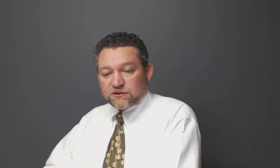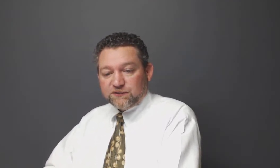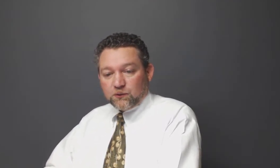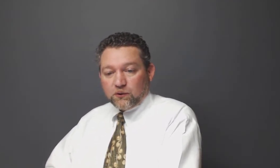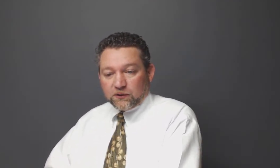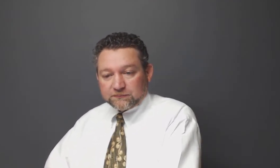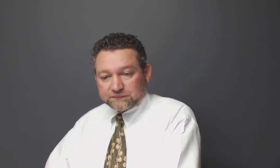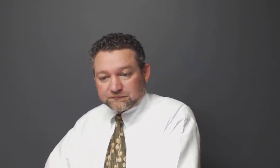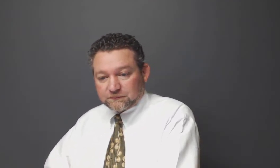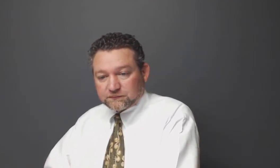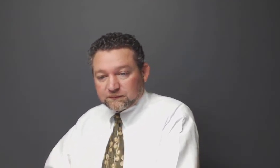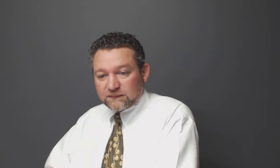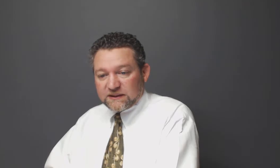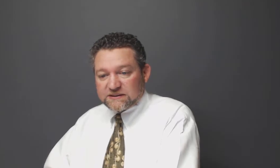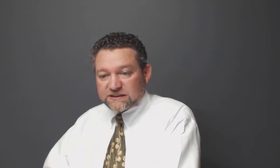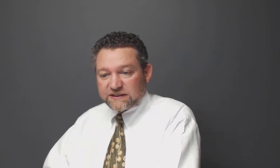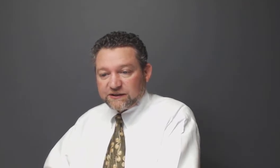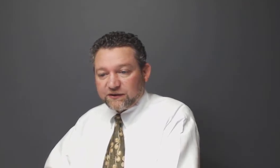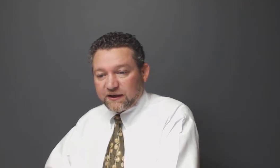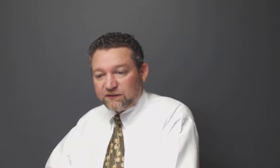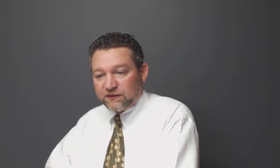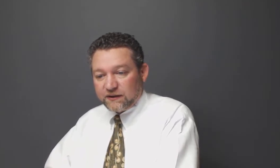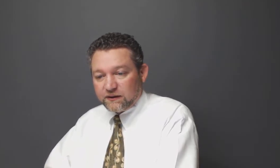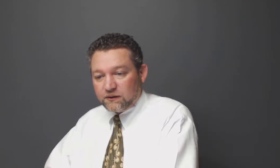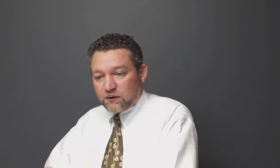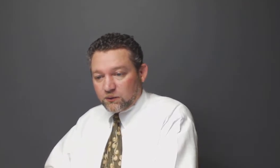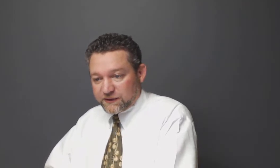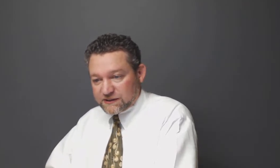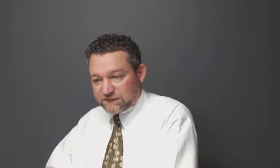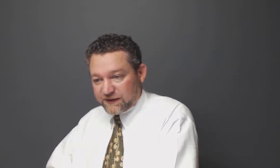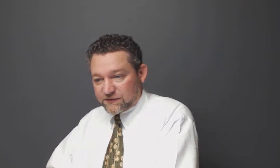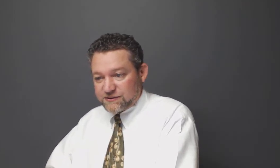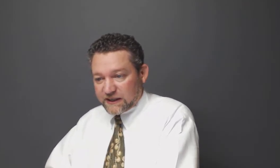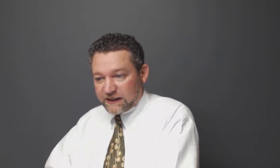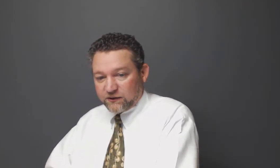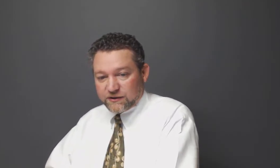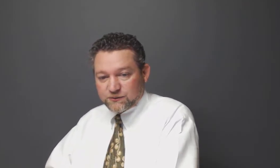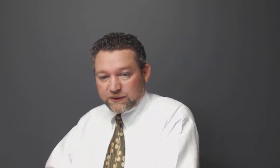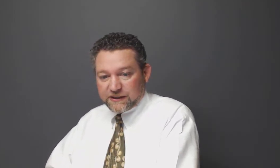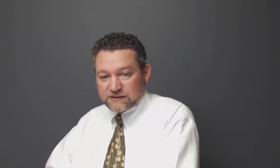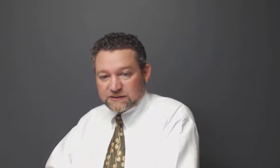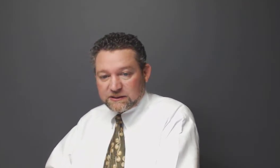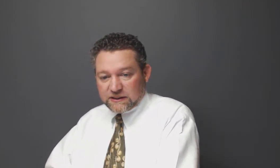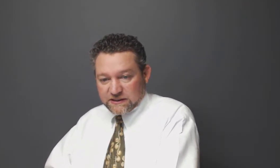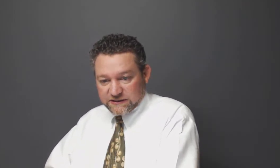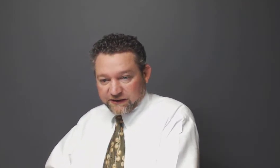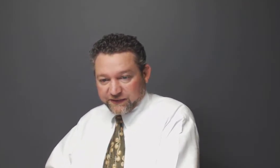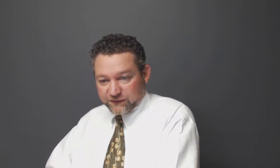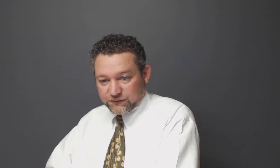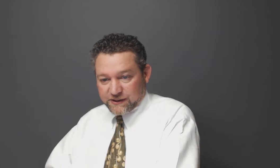verse 4, it says, he shall cover thee with his feathers, and under his wings shalt thou